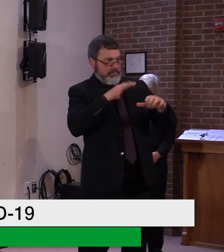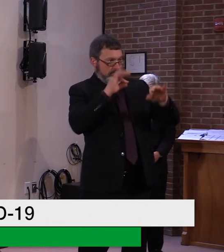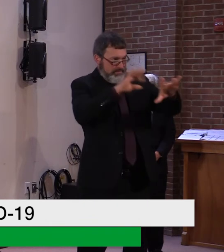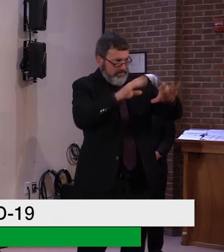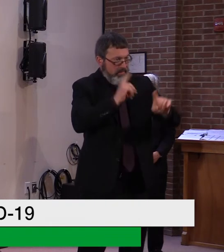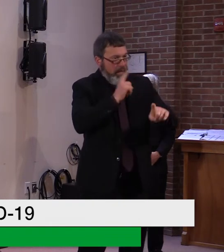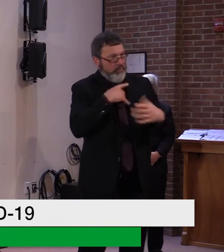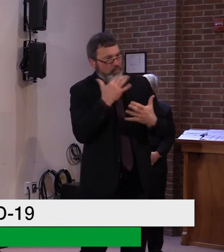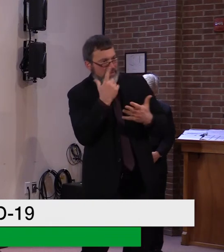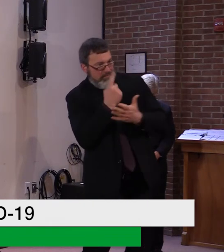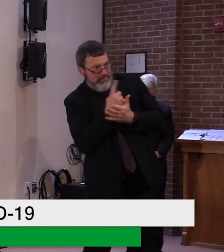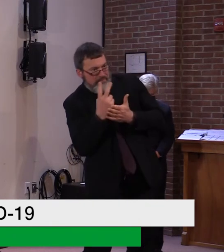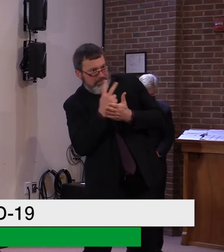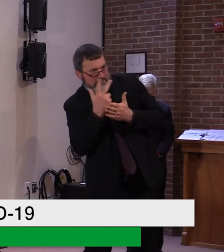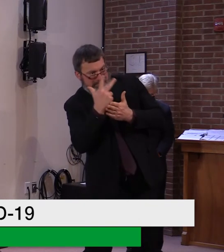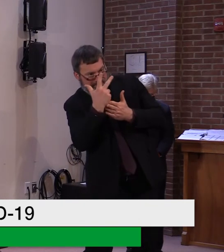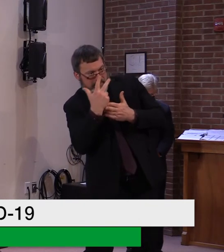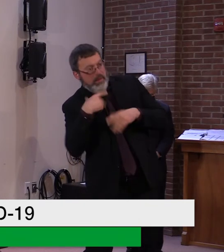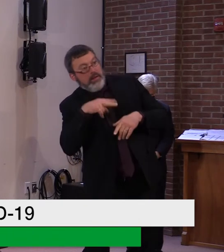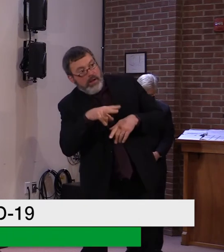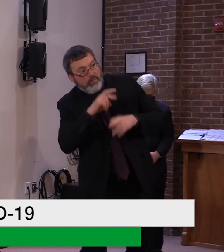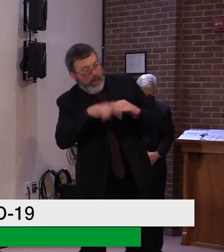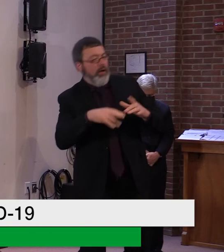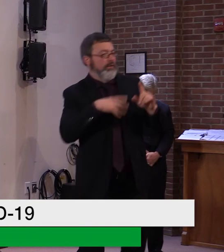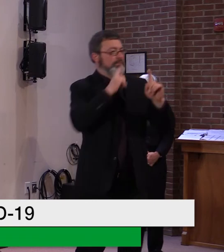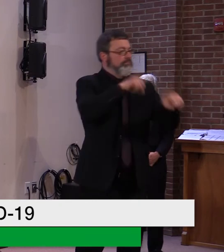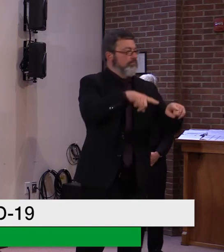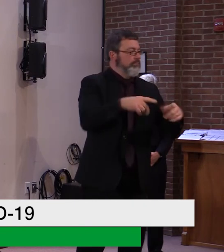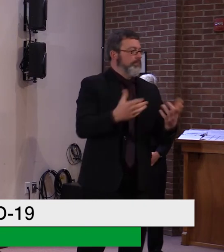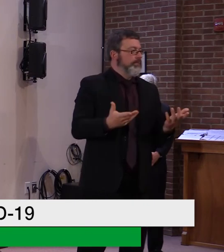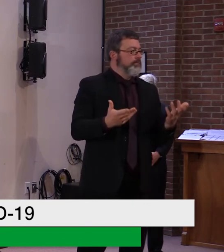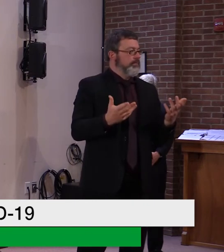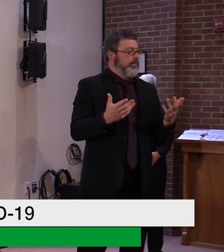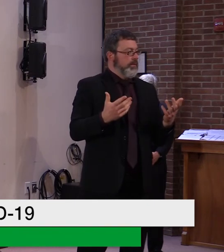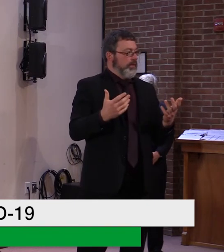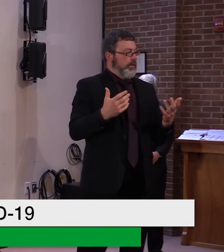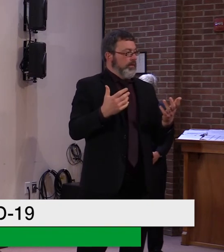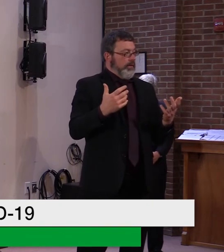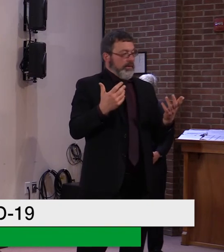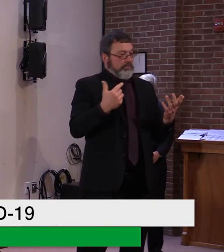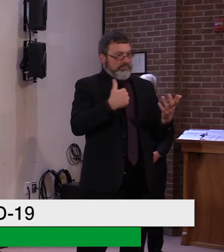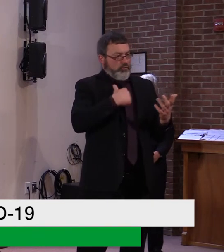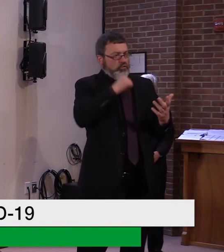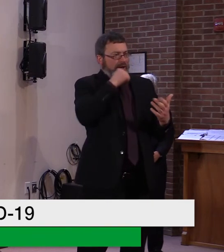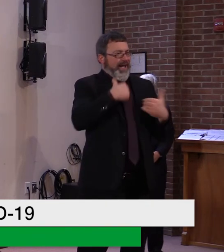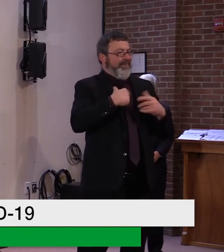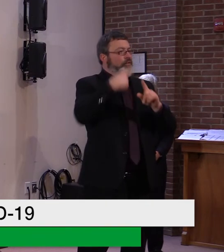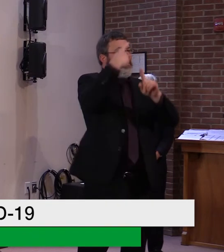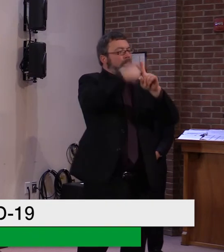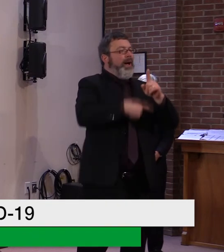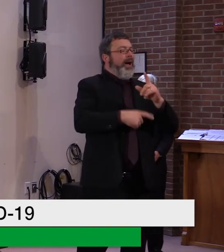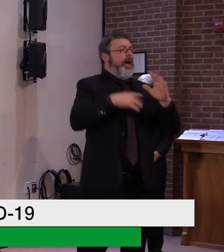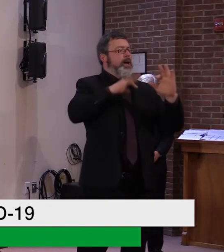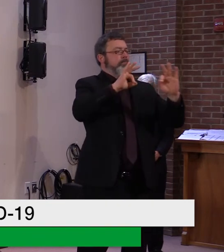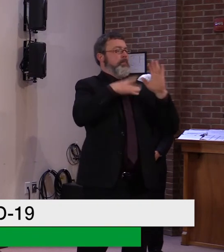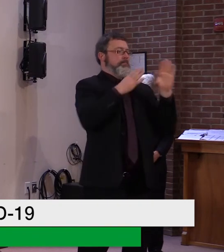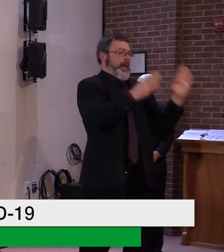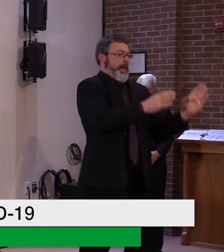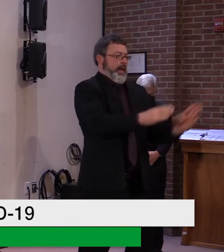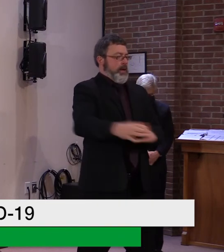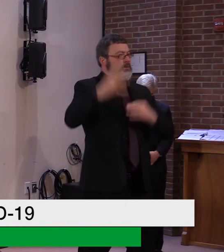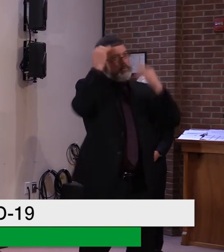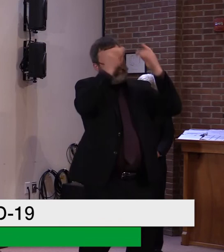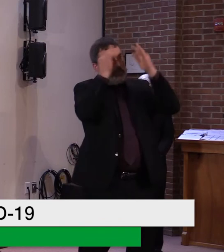had to react quickly uh based on what we were seeing and a lot of it was about the again those social gatherings whether it was uh the halloween